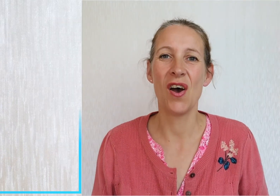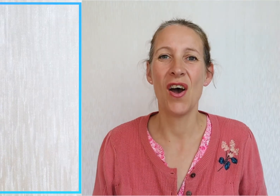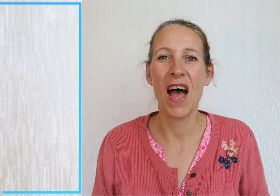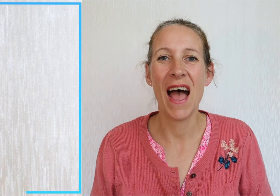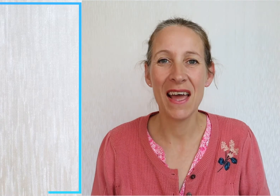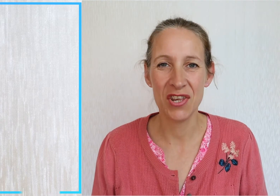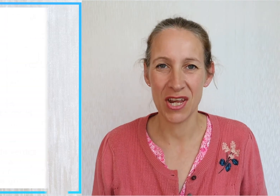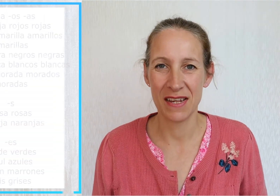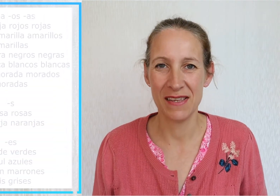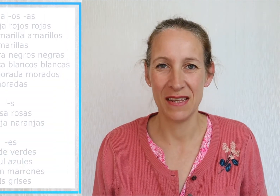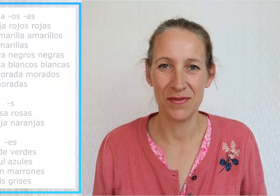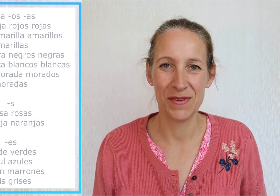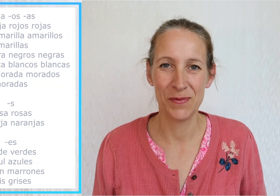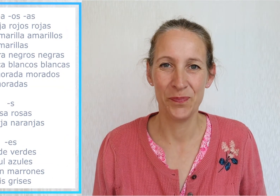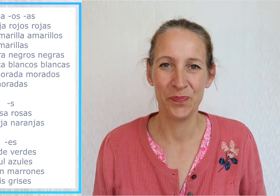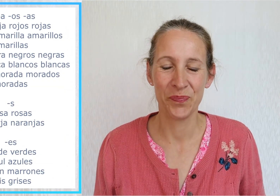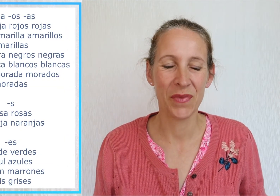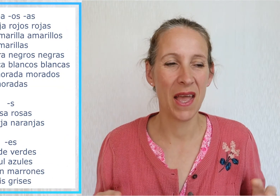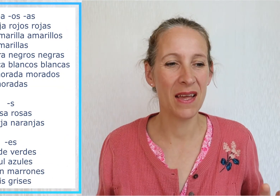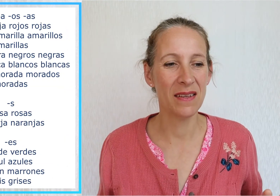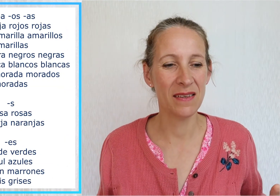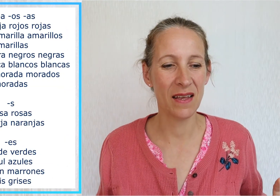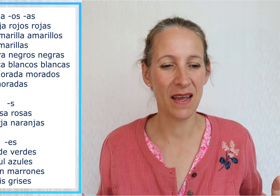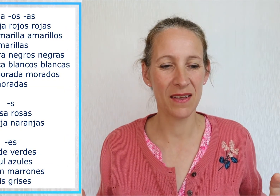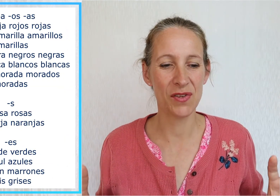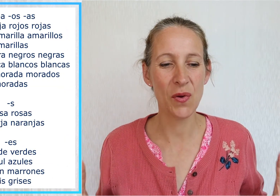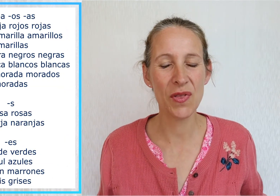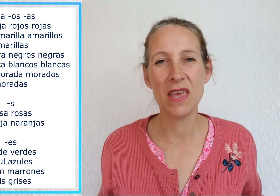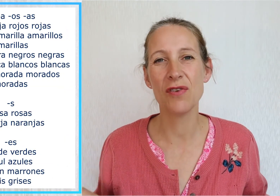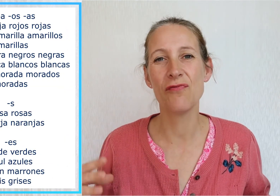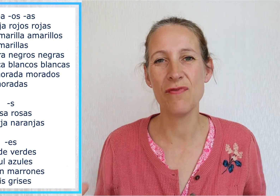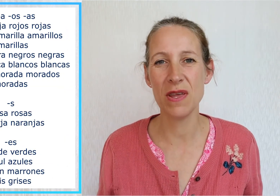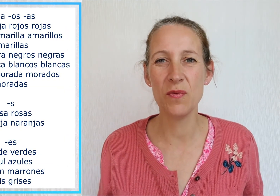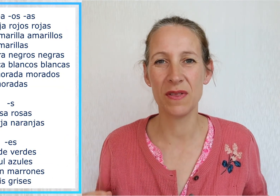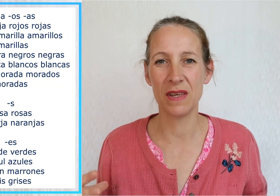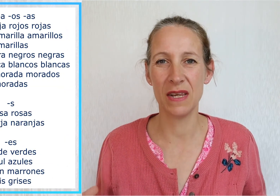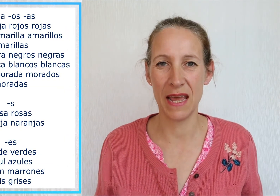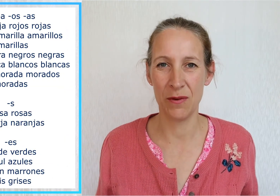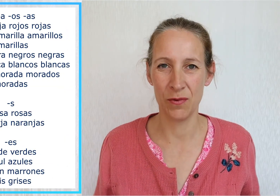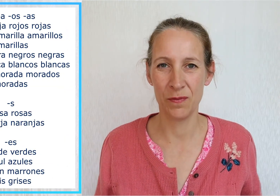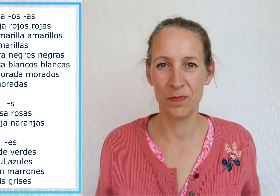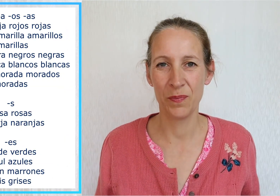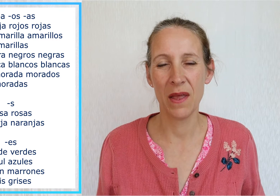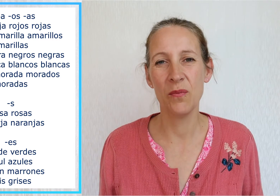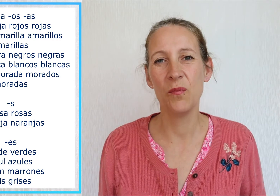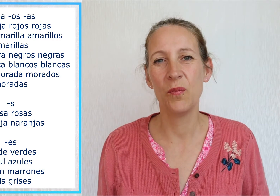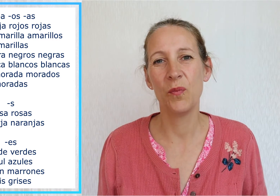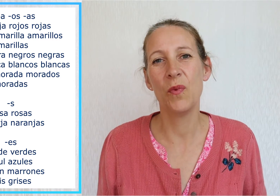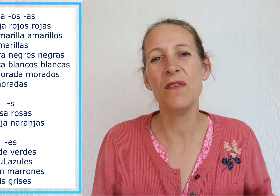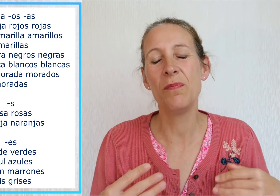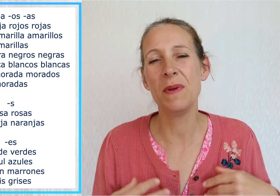are adjectives, and so they agree with the noun. And we've